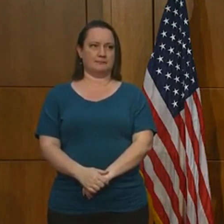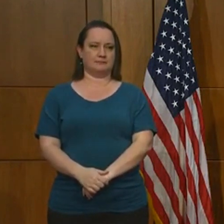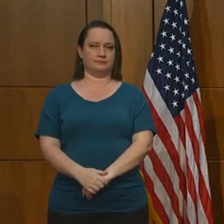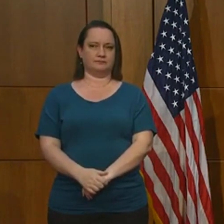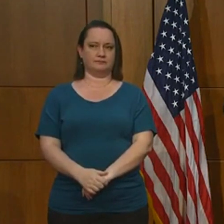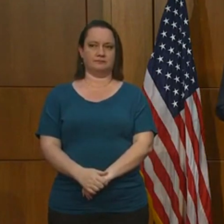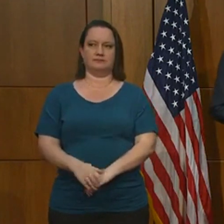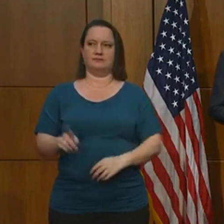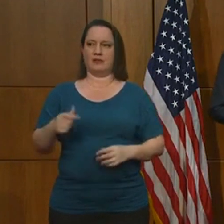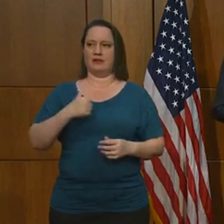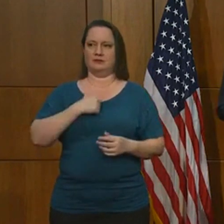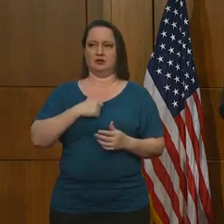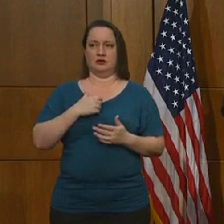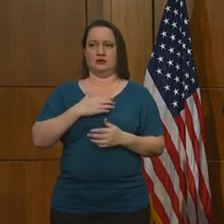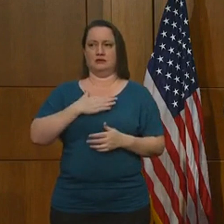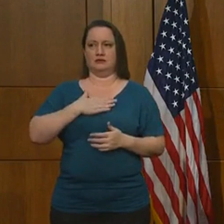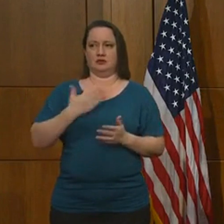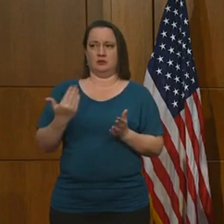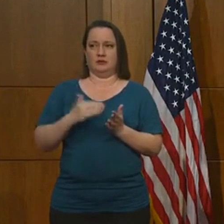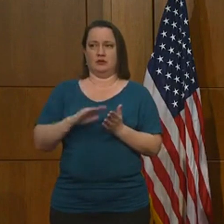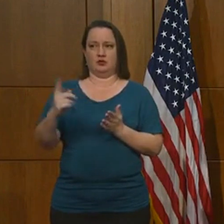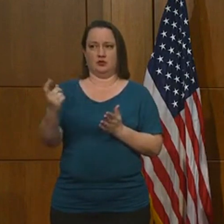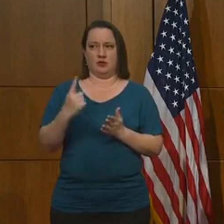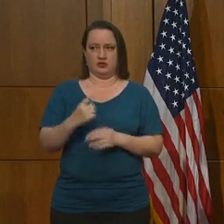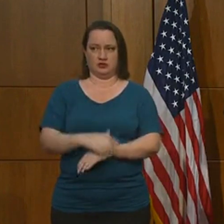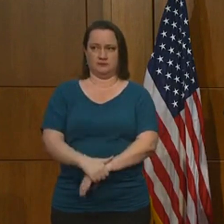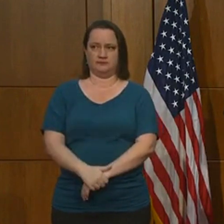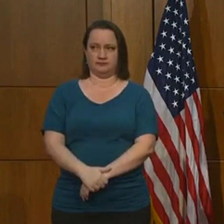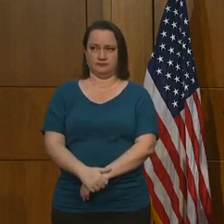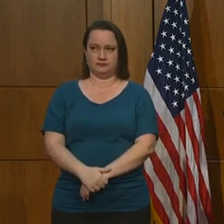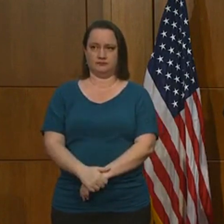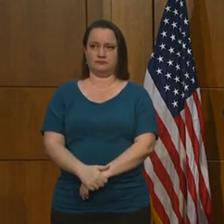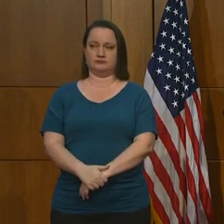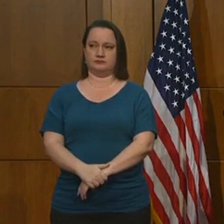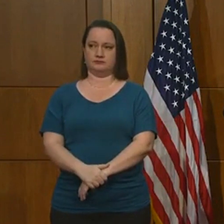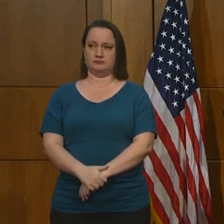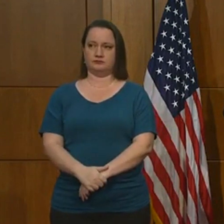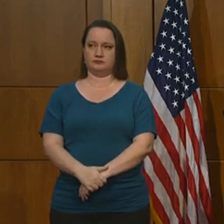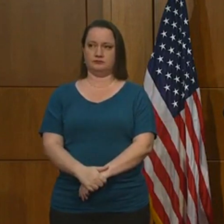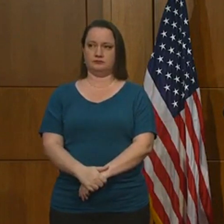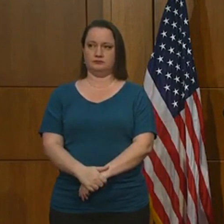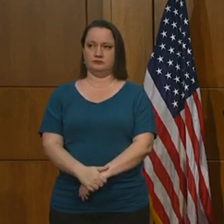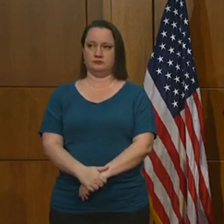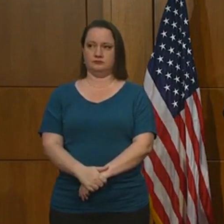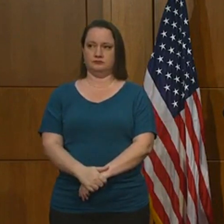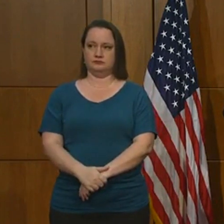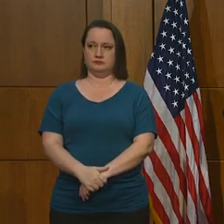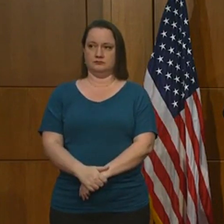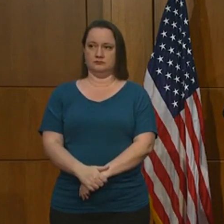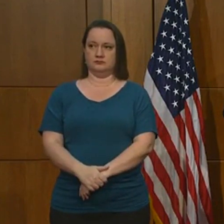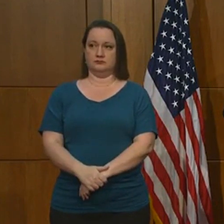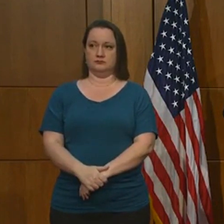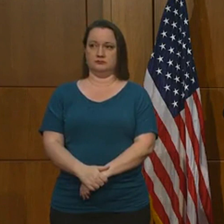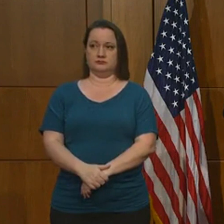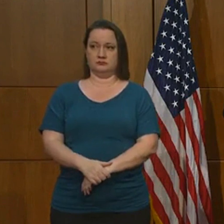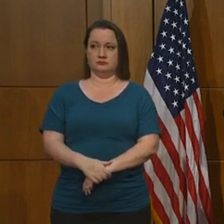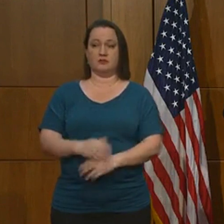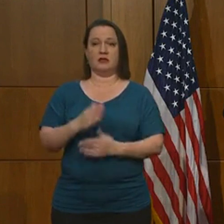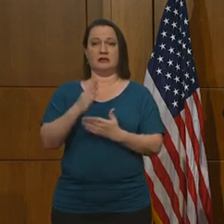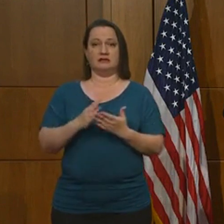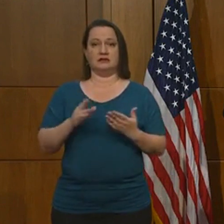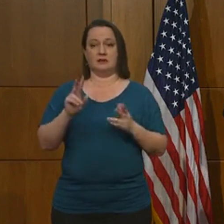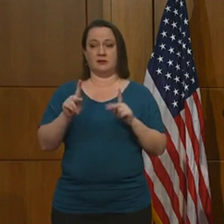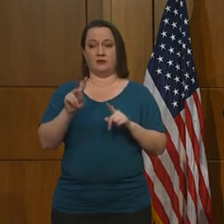Andre, I'm sorry, I'm going to ask you to repeat that question. Some Virginians were wondering, could you all report a more